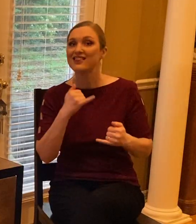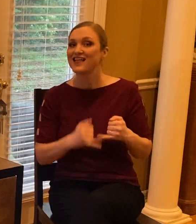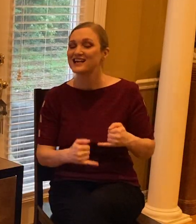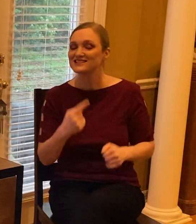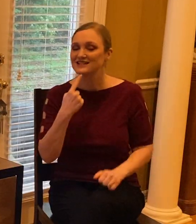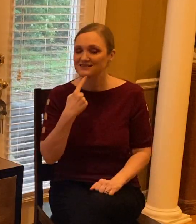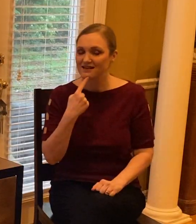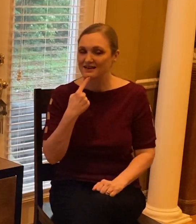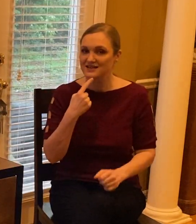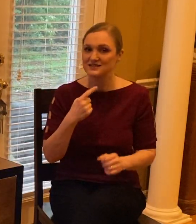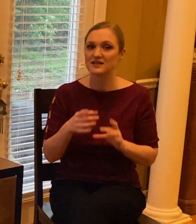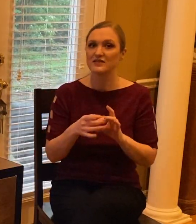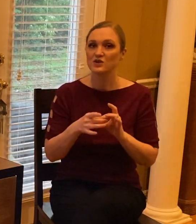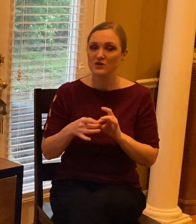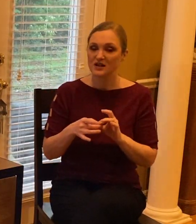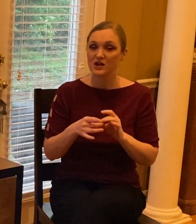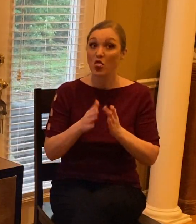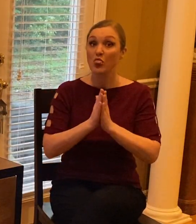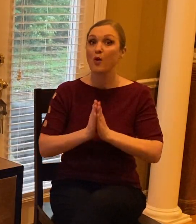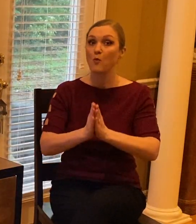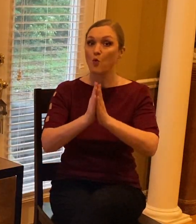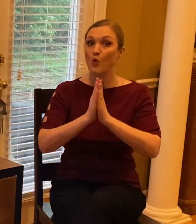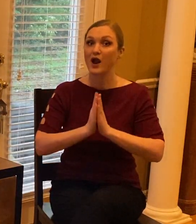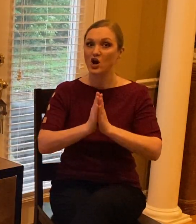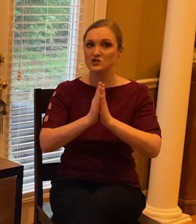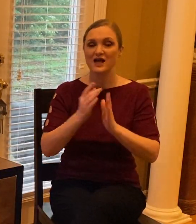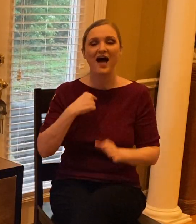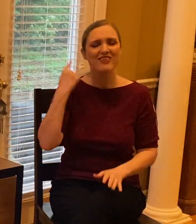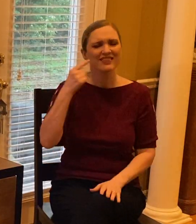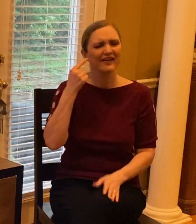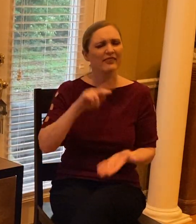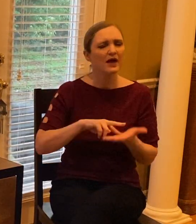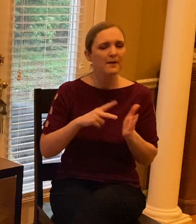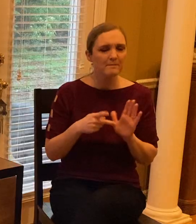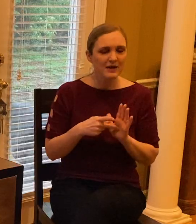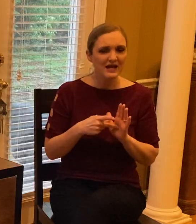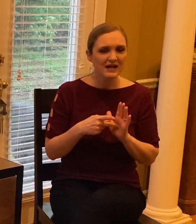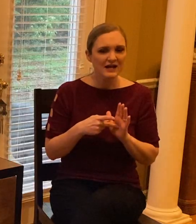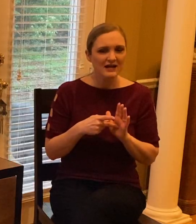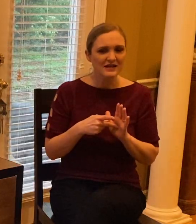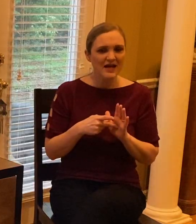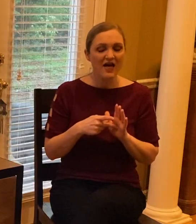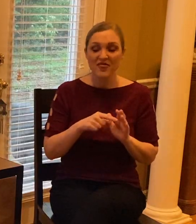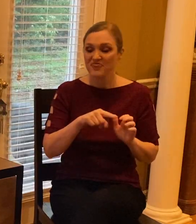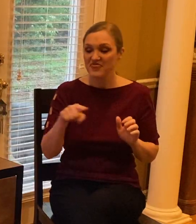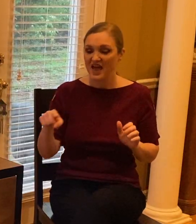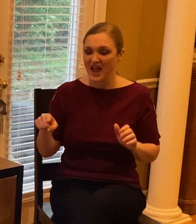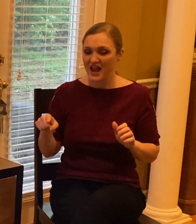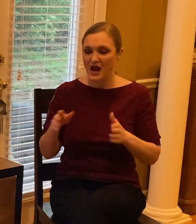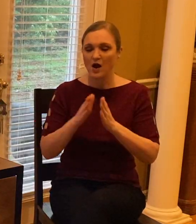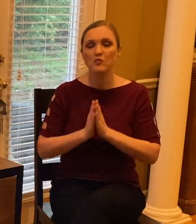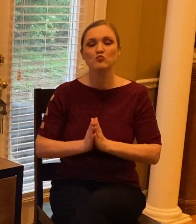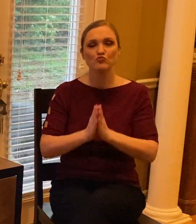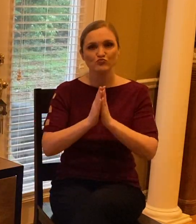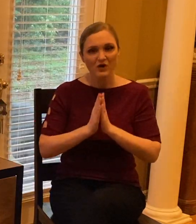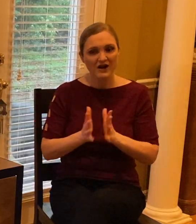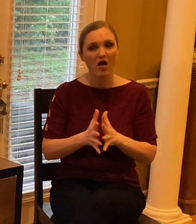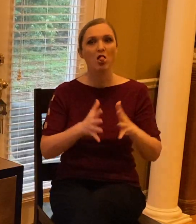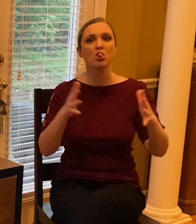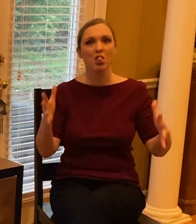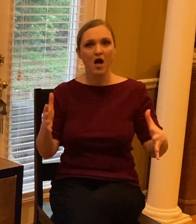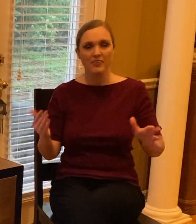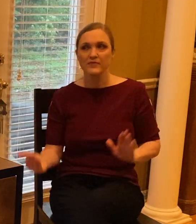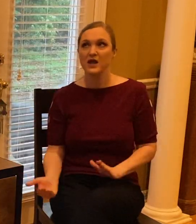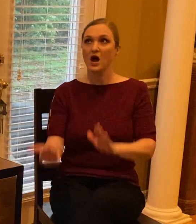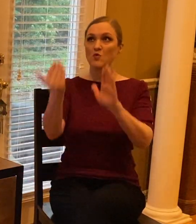says they were dedicated to the prayers. And I think this simply means that they were a praying people, that they approached the